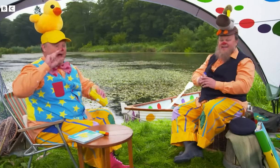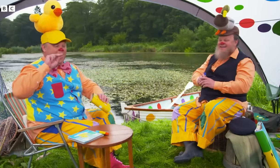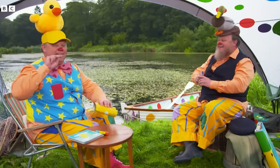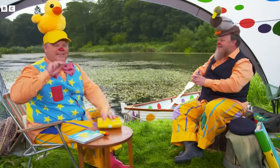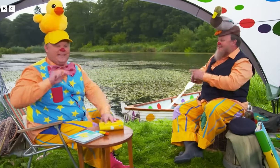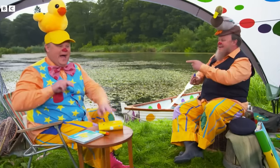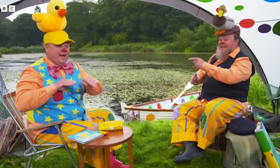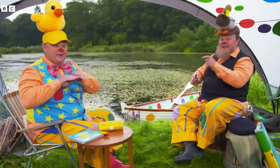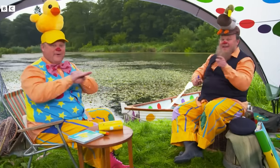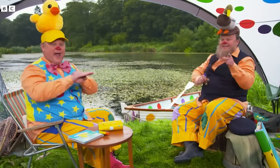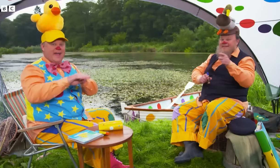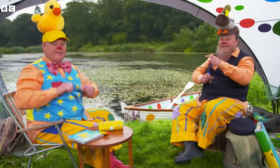A duck race.